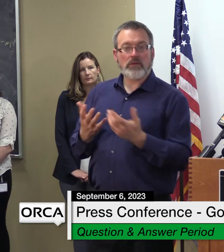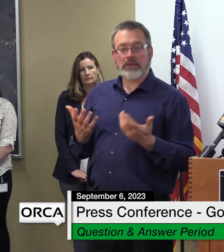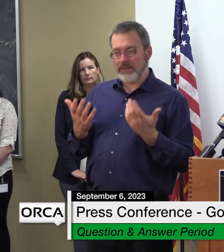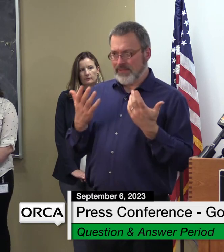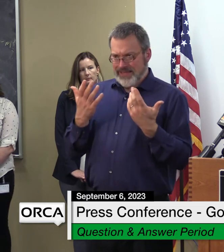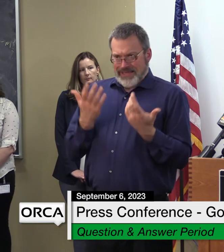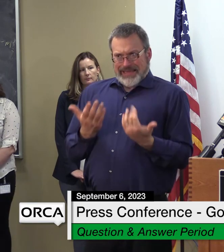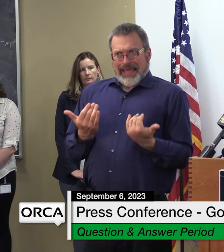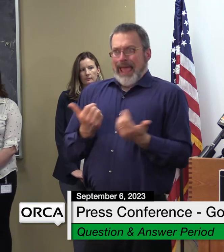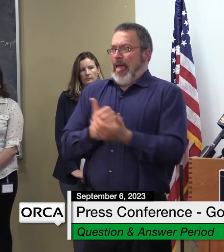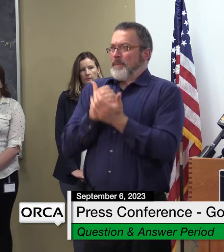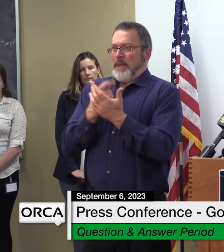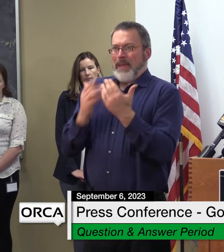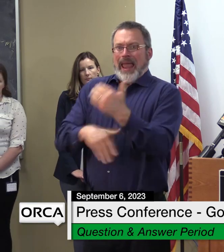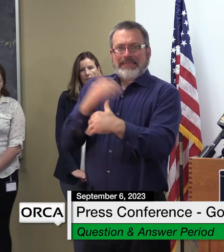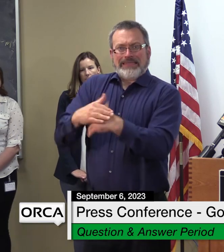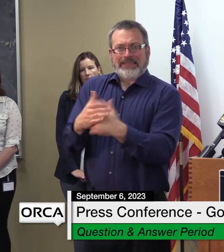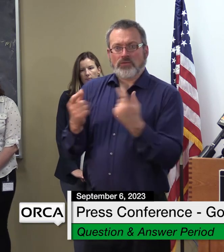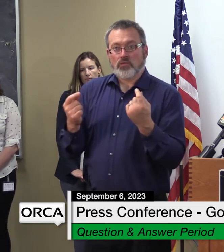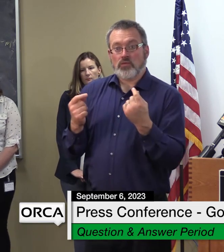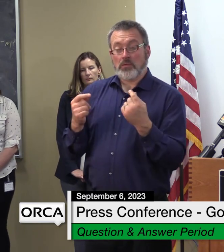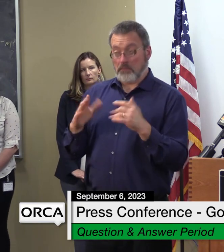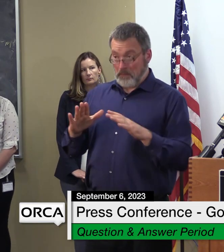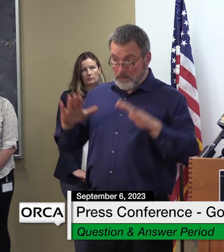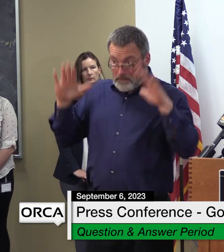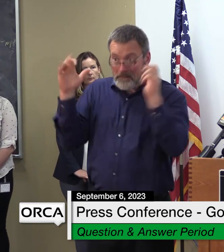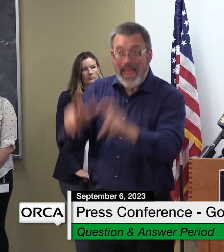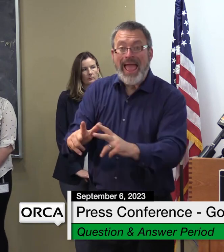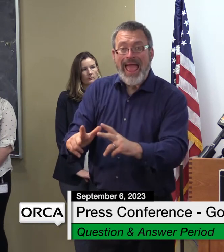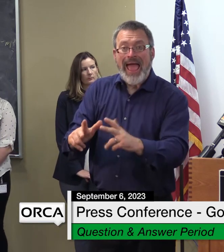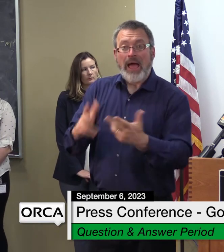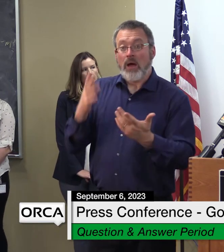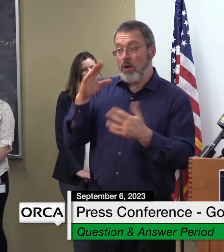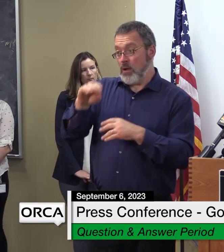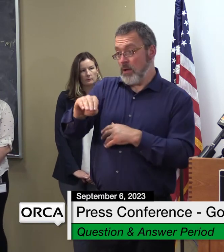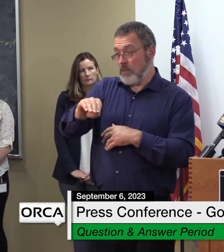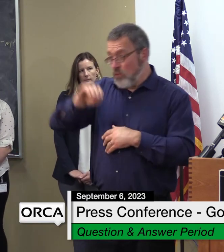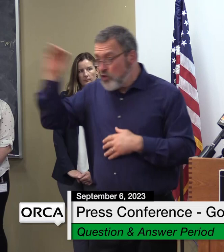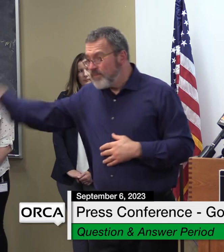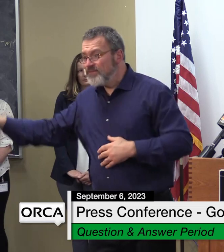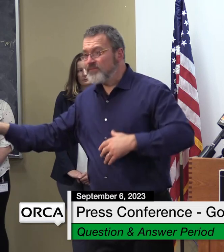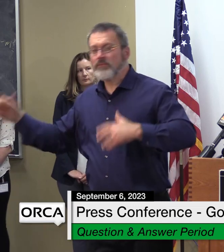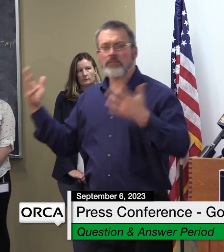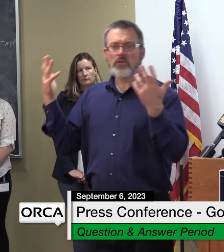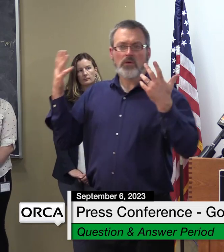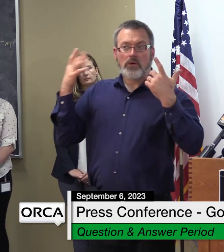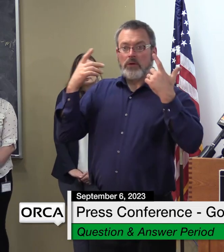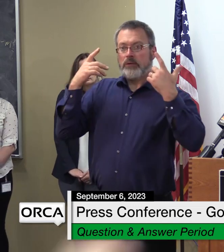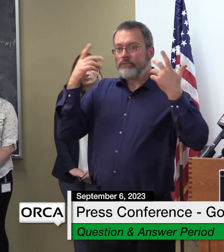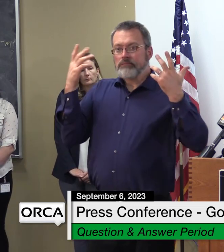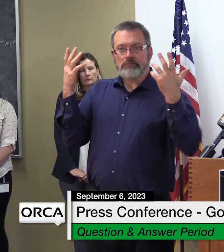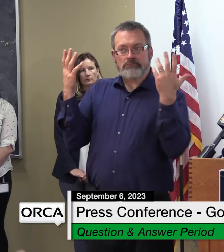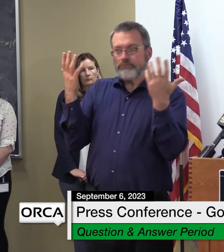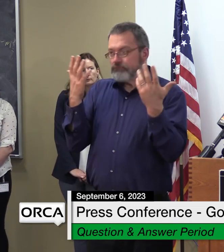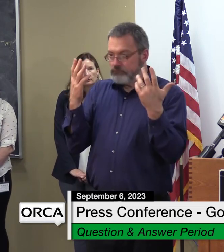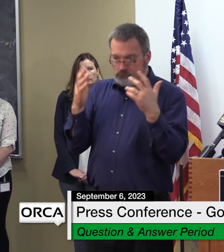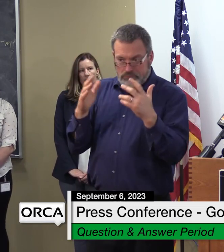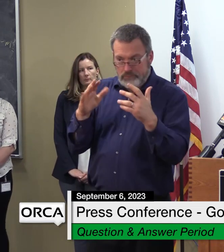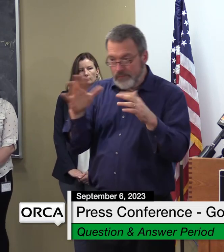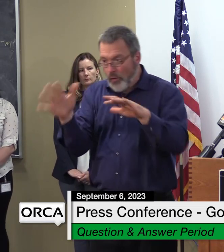whether they're going to rebuild, whether they're going to rebuild in the same area. Just the sense of